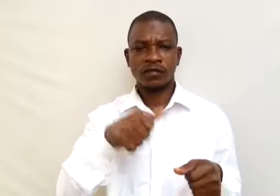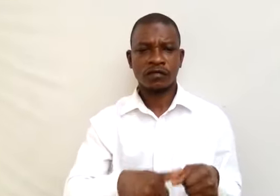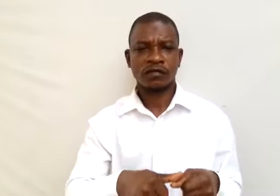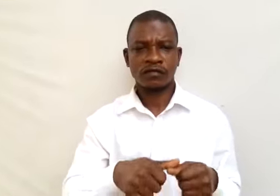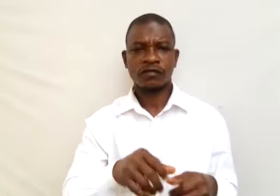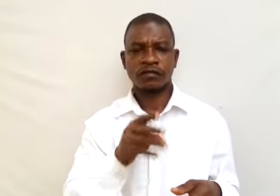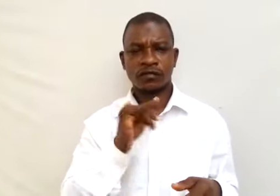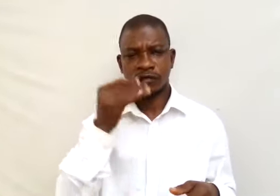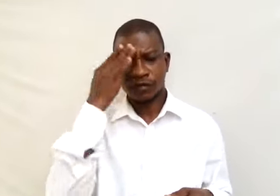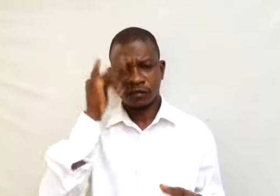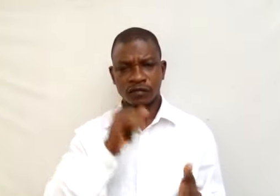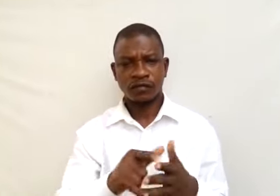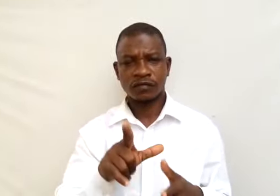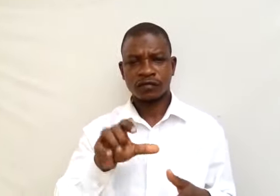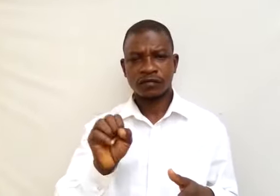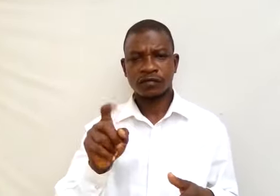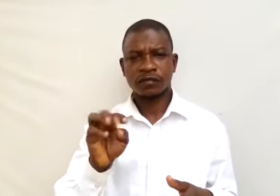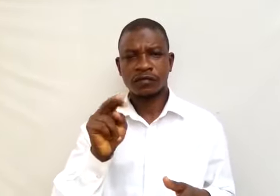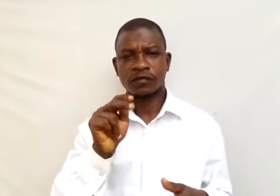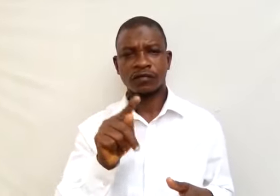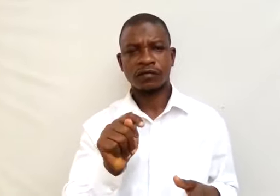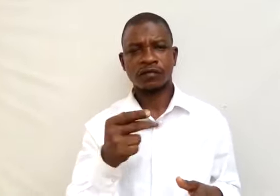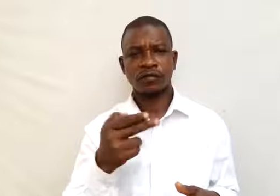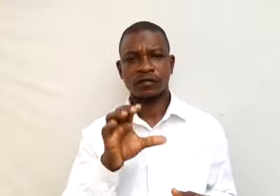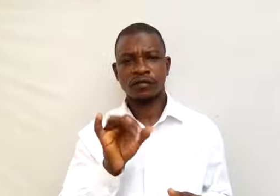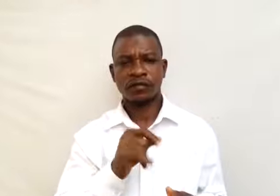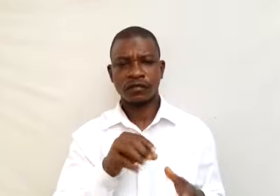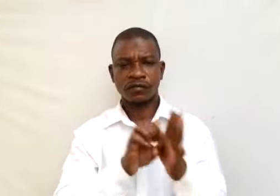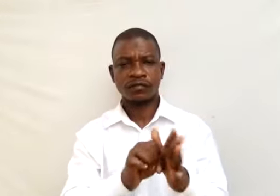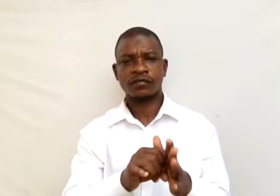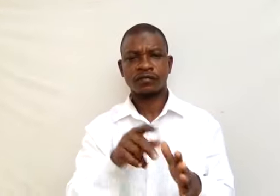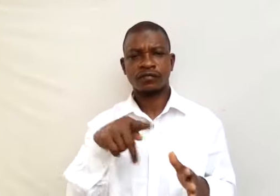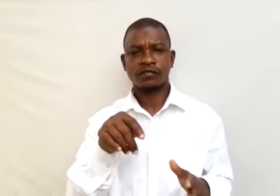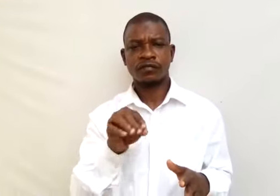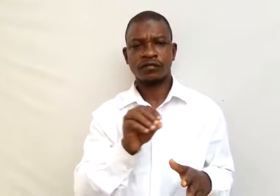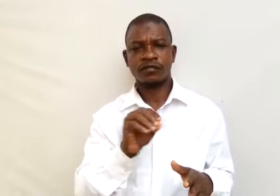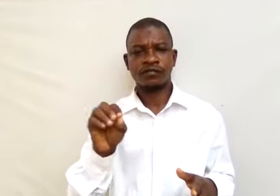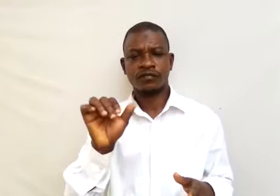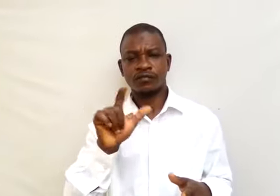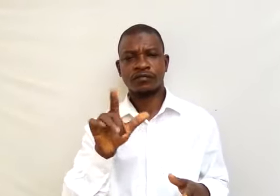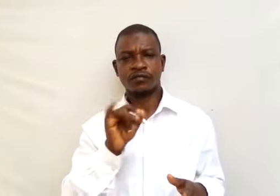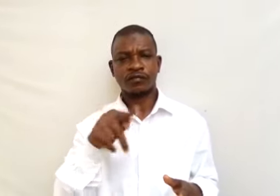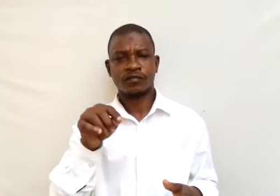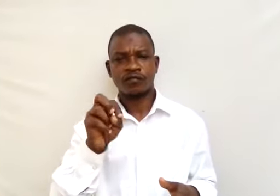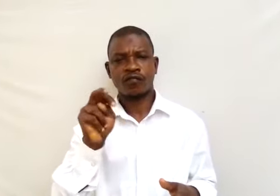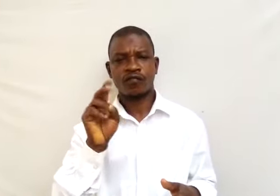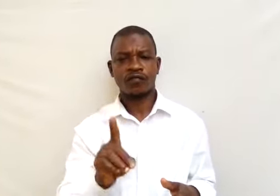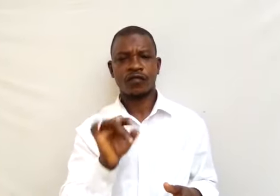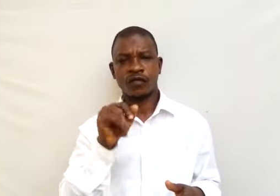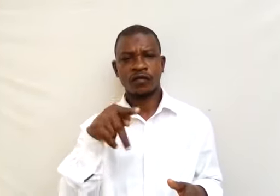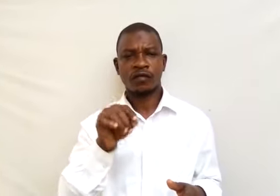known as lentic. Example pools, pond, puddles and lakes.